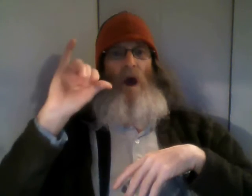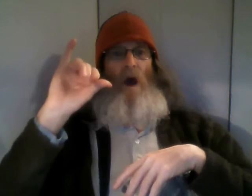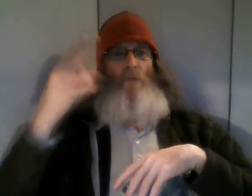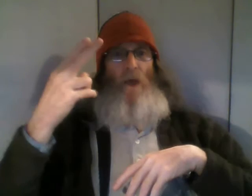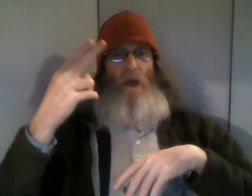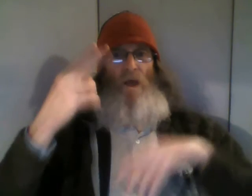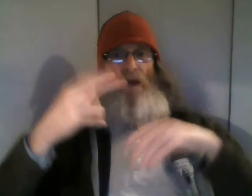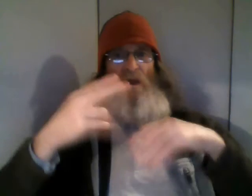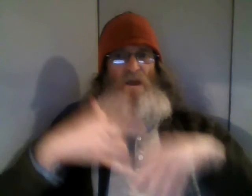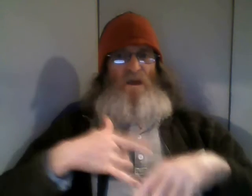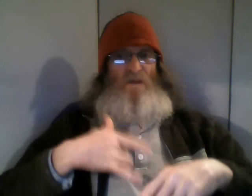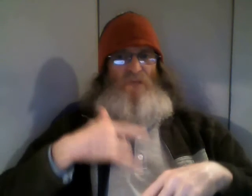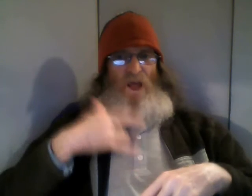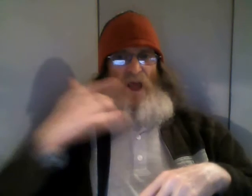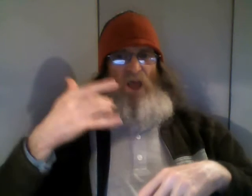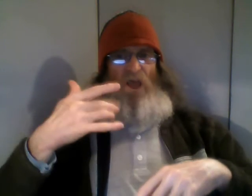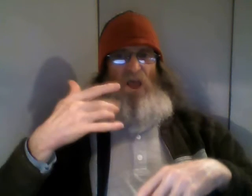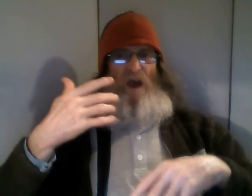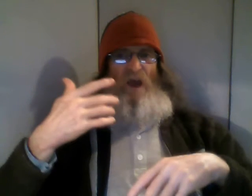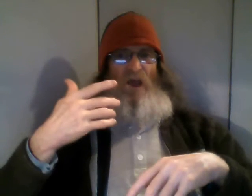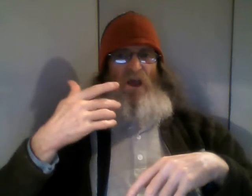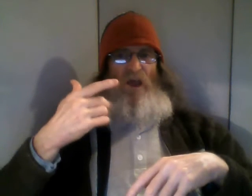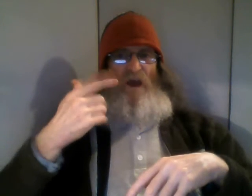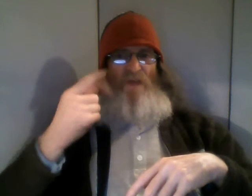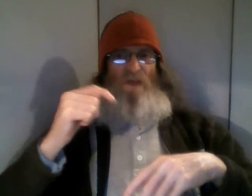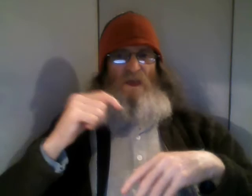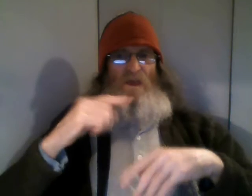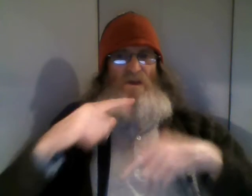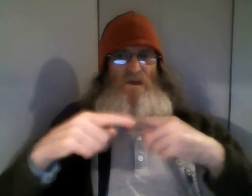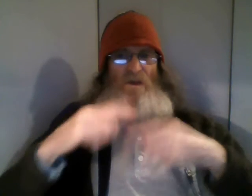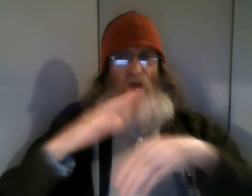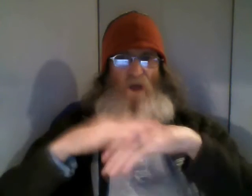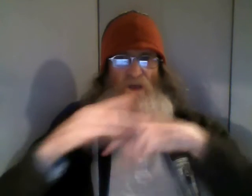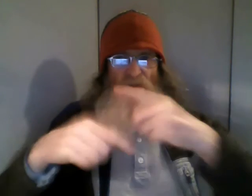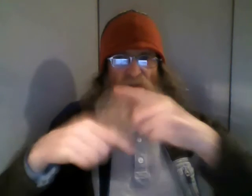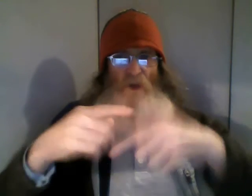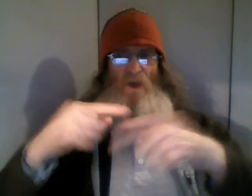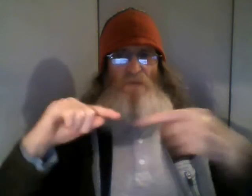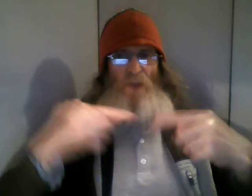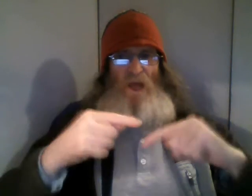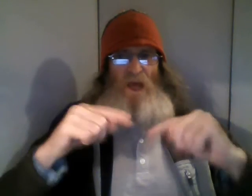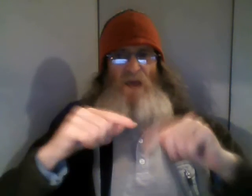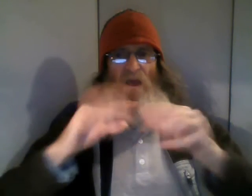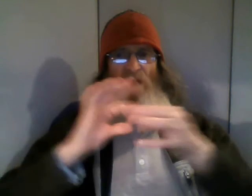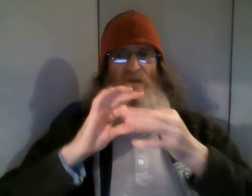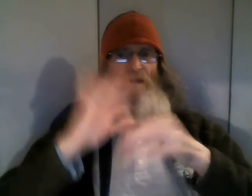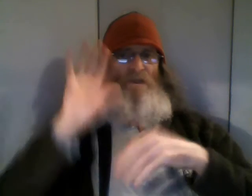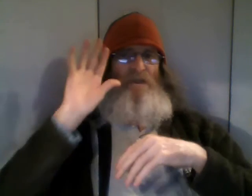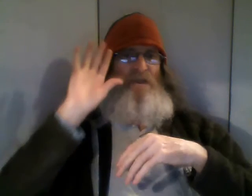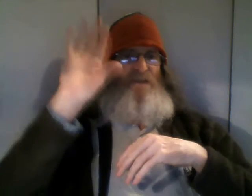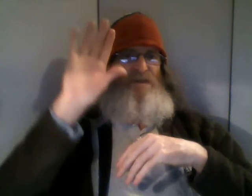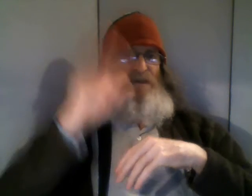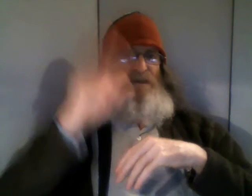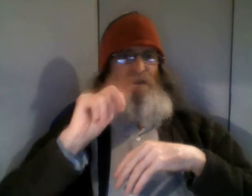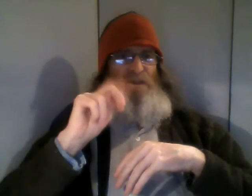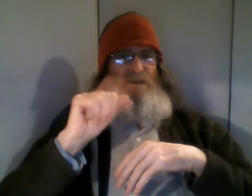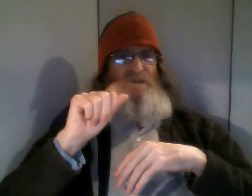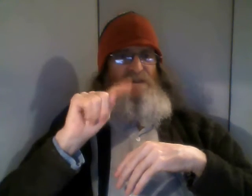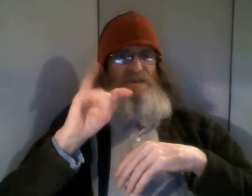DNA. But it's a small community, odds are better than the general population. We'll do the test and